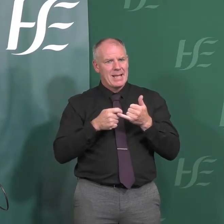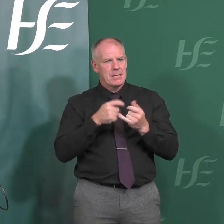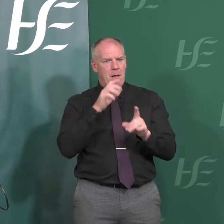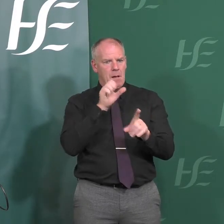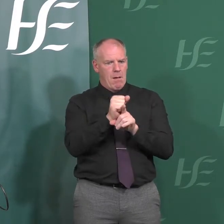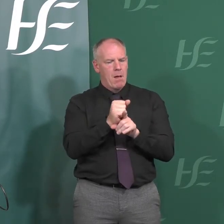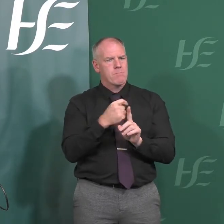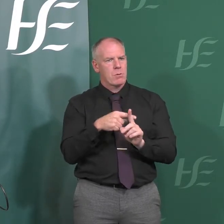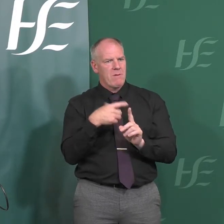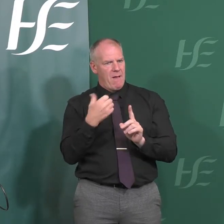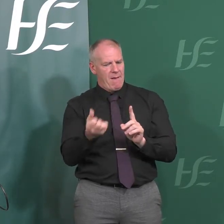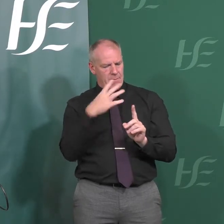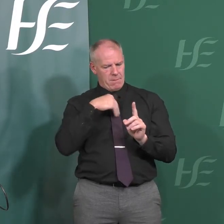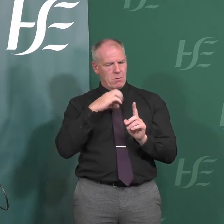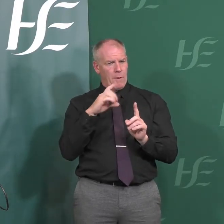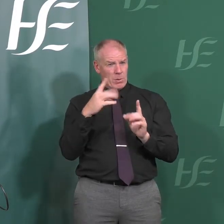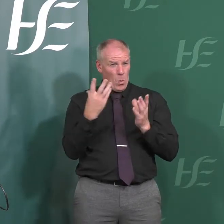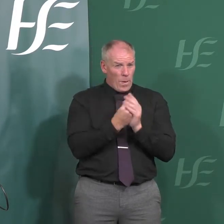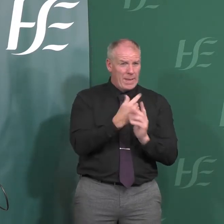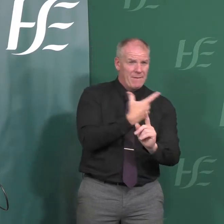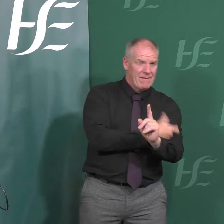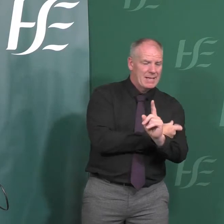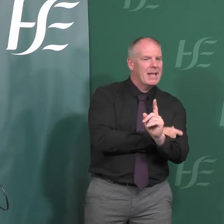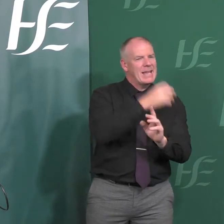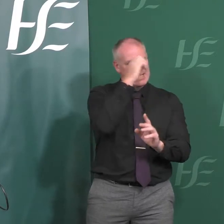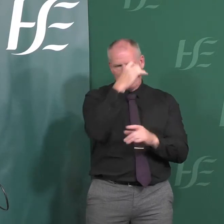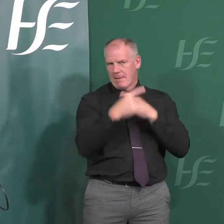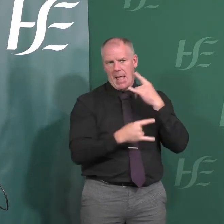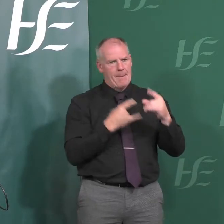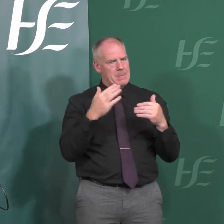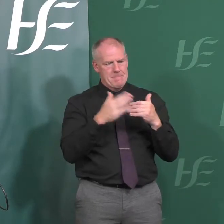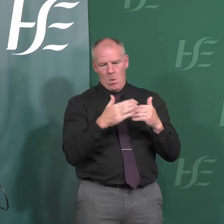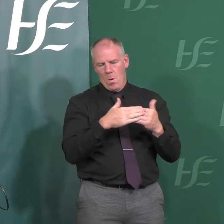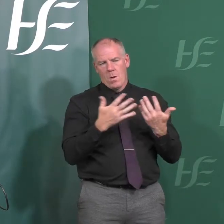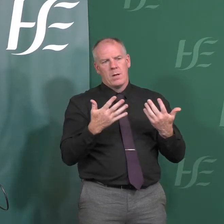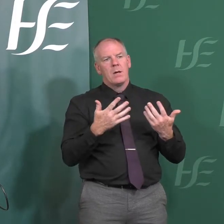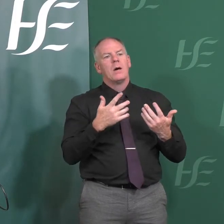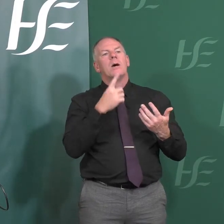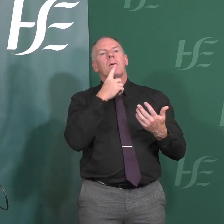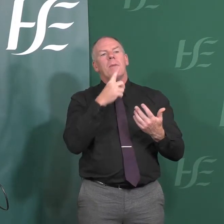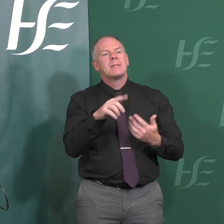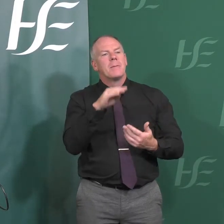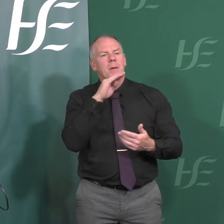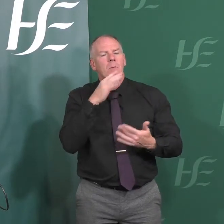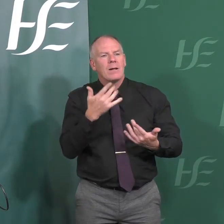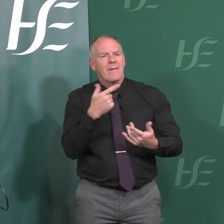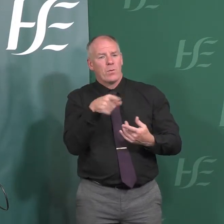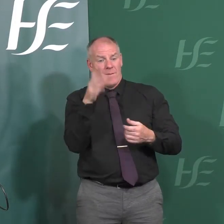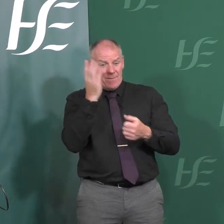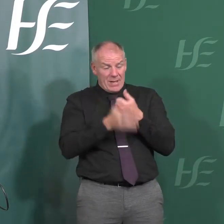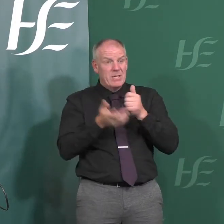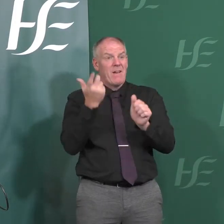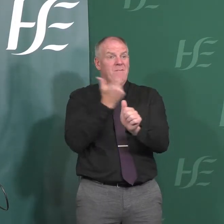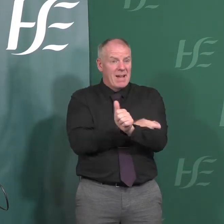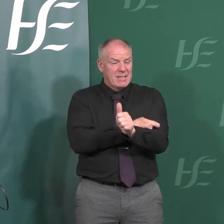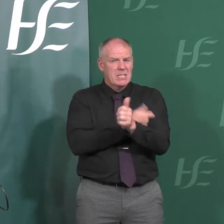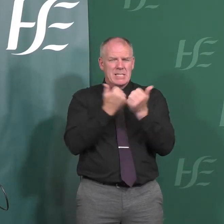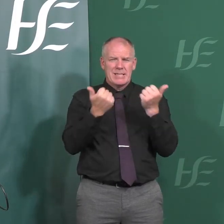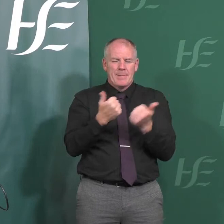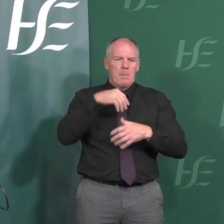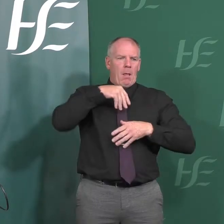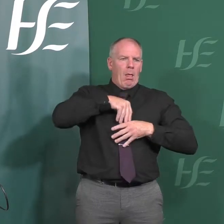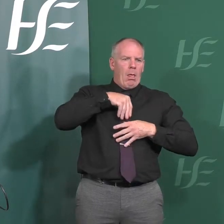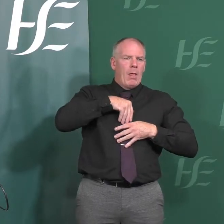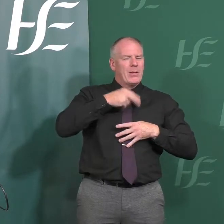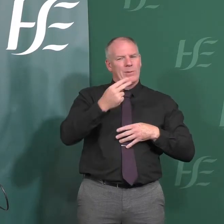for COVID-19, and this is inspected as we grow the number of people vaccinated. But what it does mean is if you are vaccinated and you have symptoms,